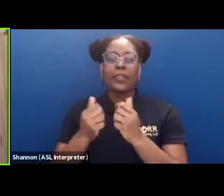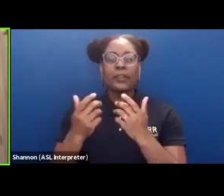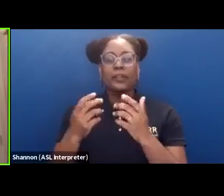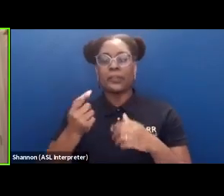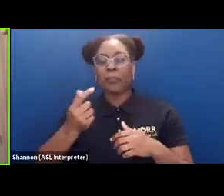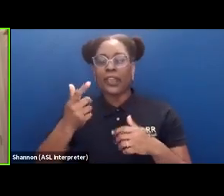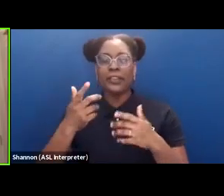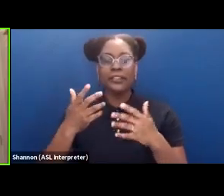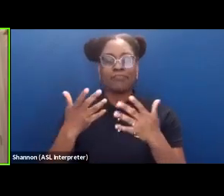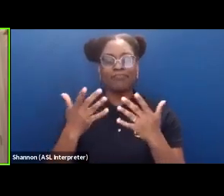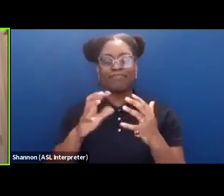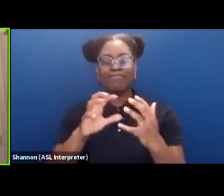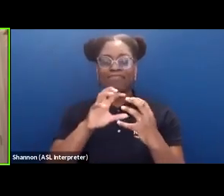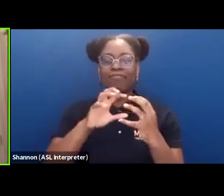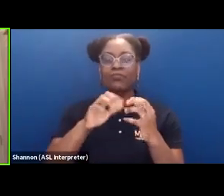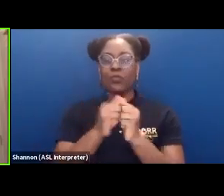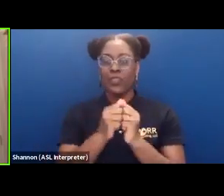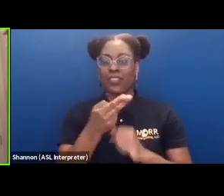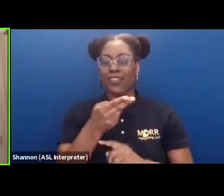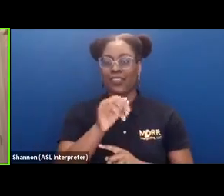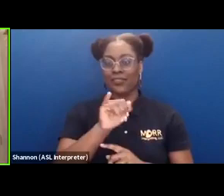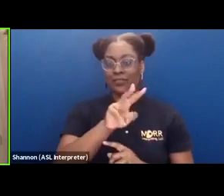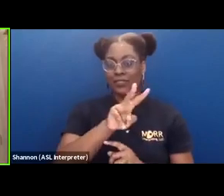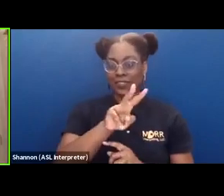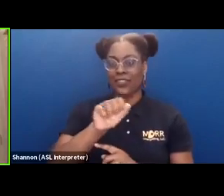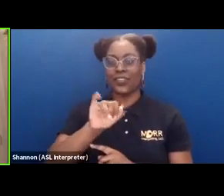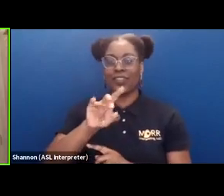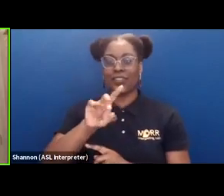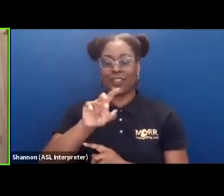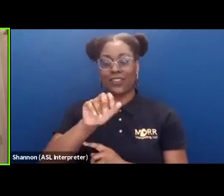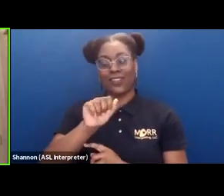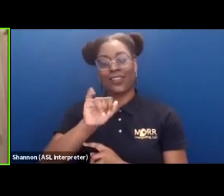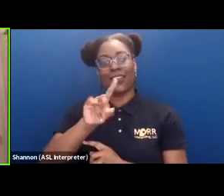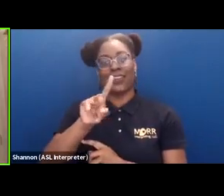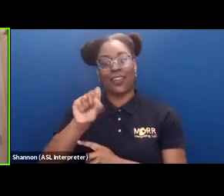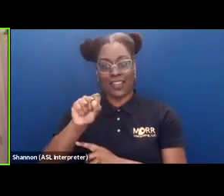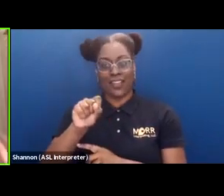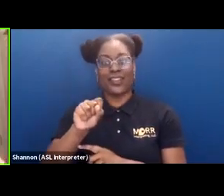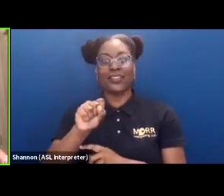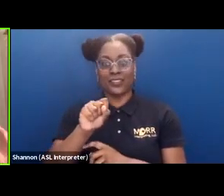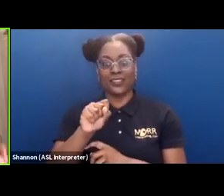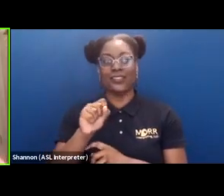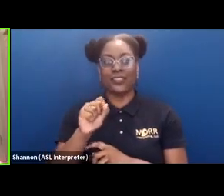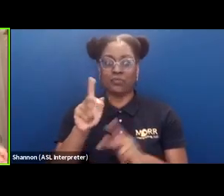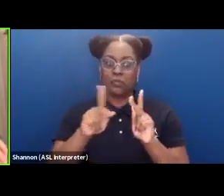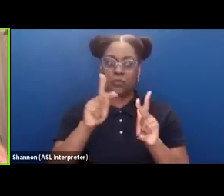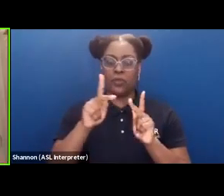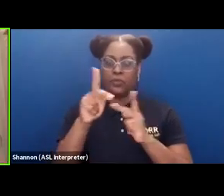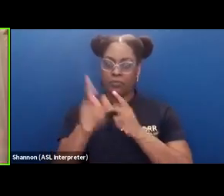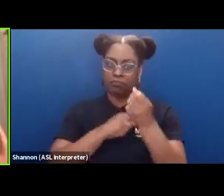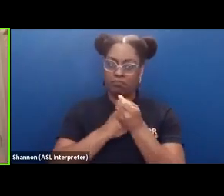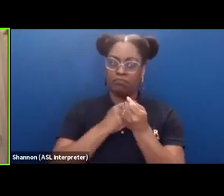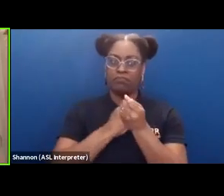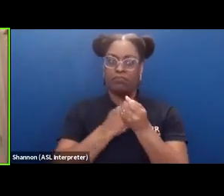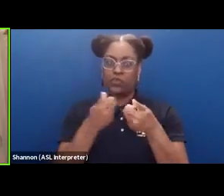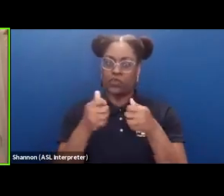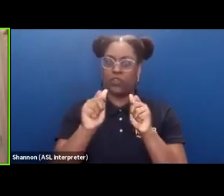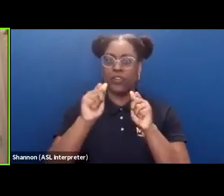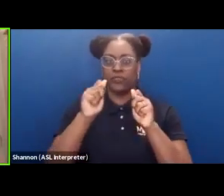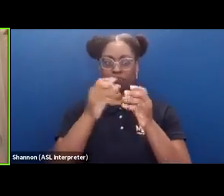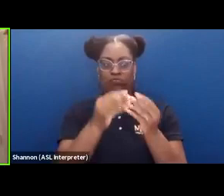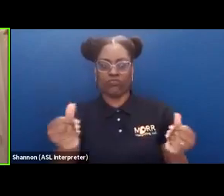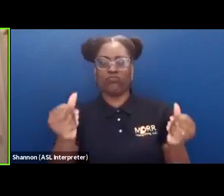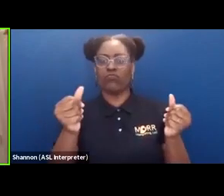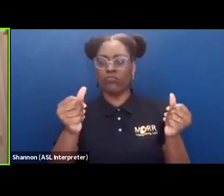HIV and AIDS activists, and ended up being someone who ended in a more advocate kind of role,